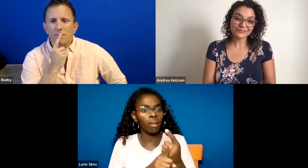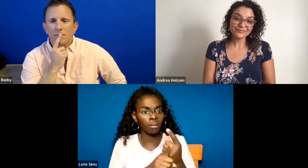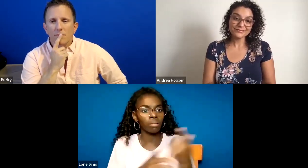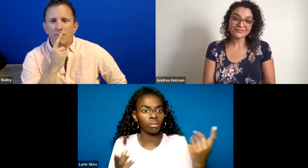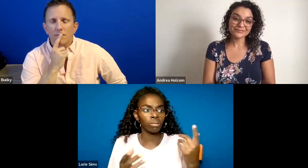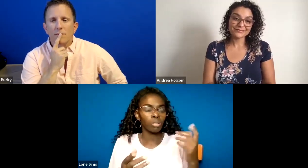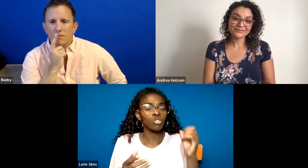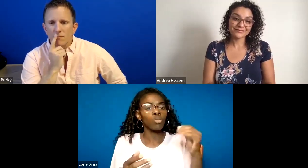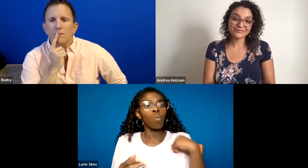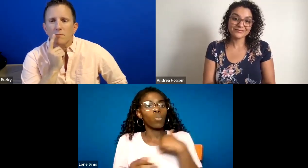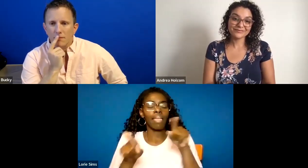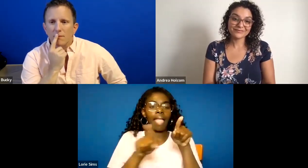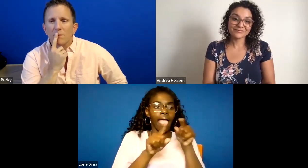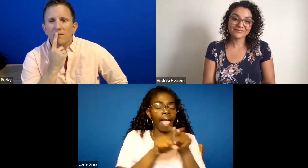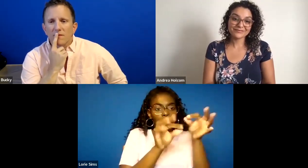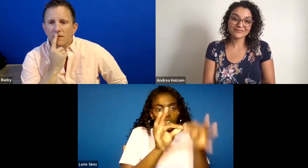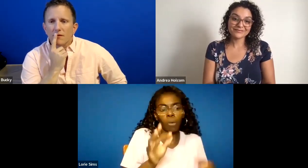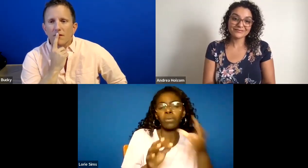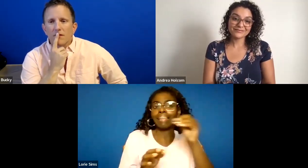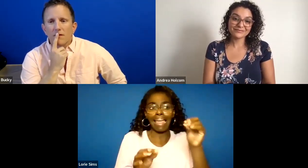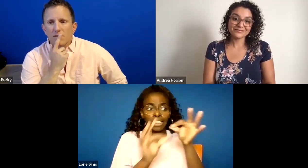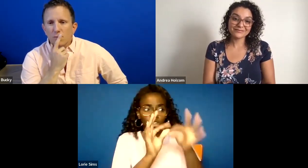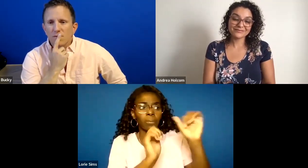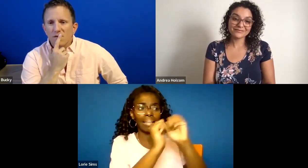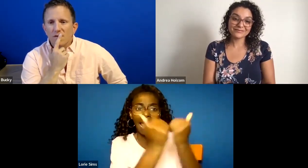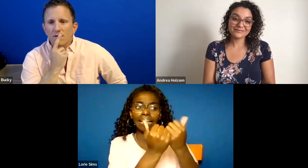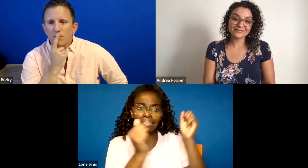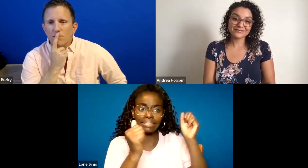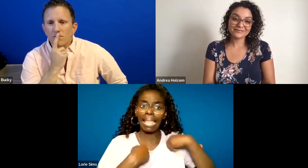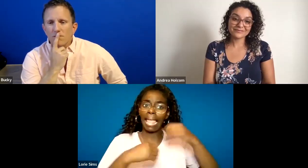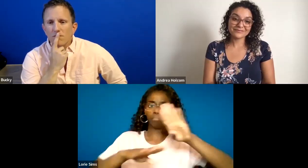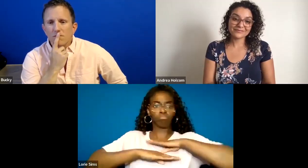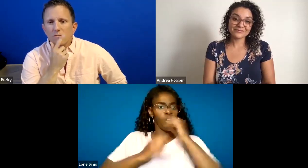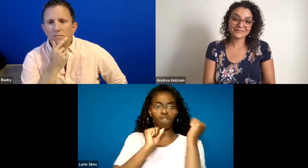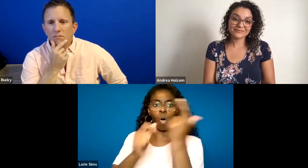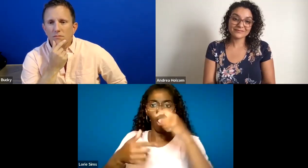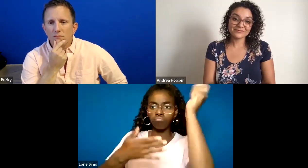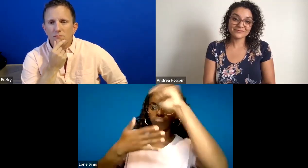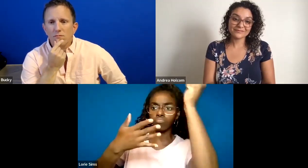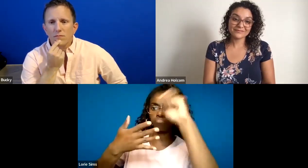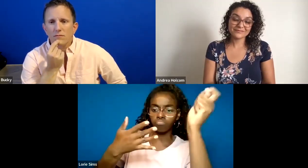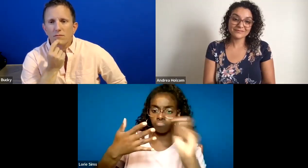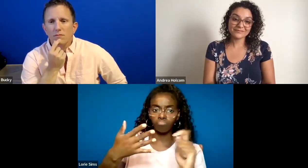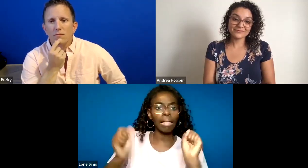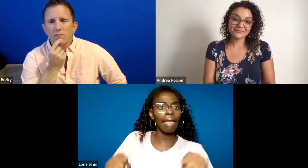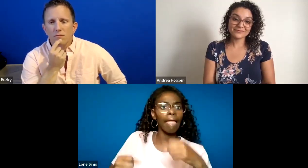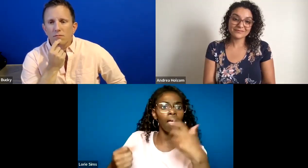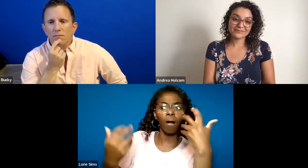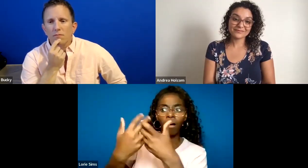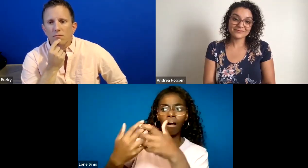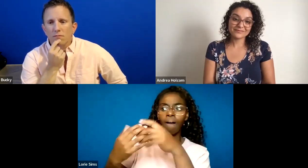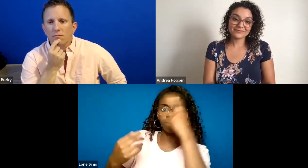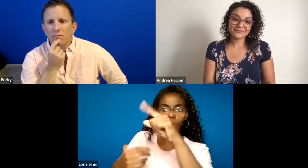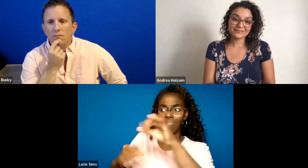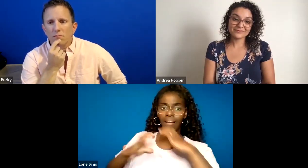assignment, making sure the interpreters are not just certified, but also qualified, and making sure that the interpreting agency can satisfy